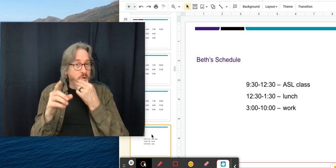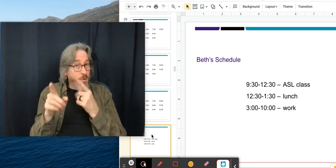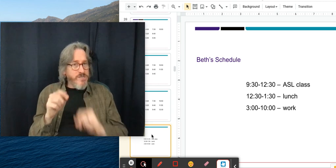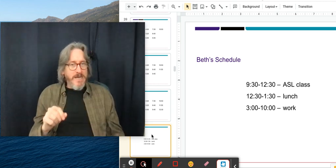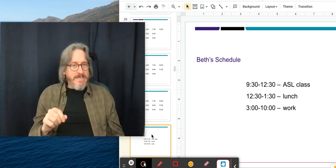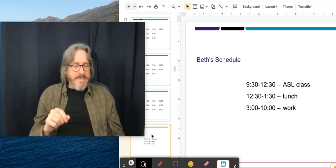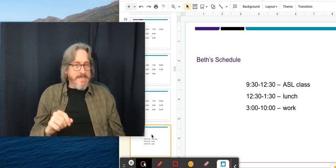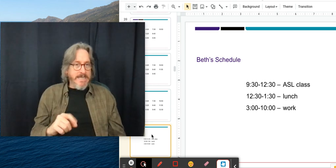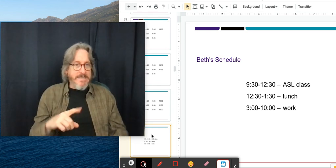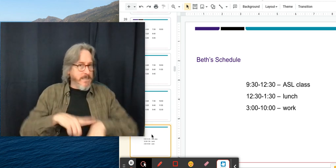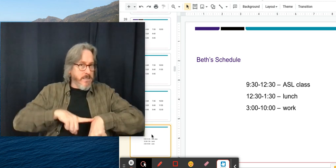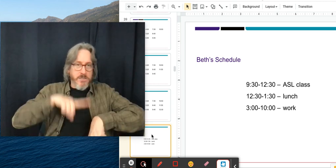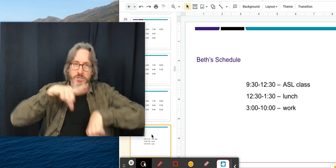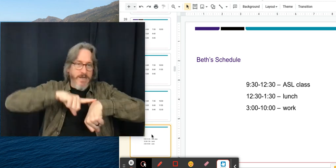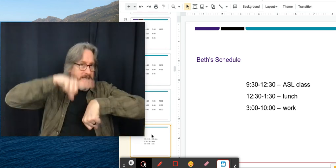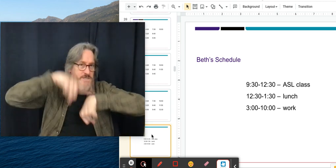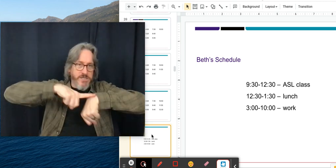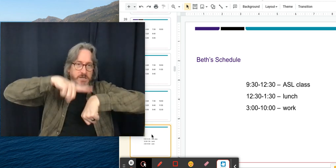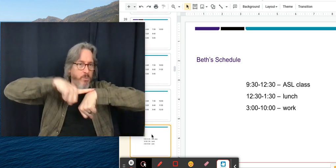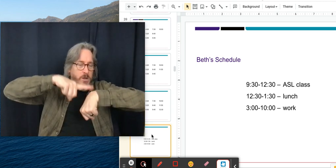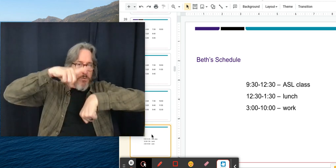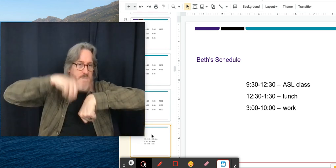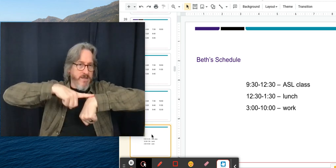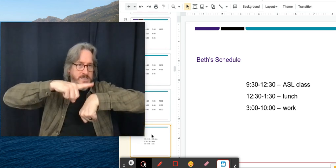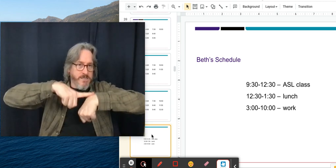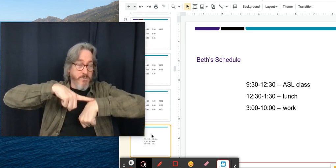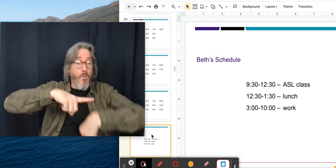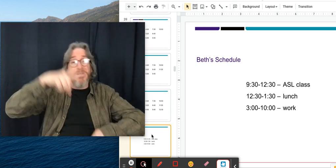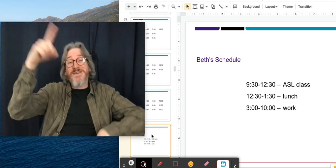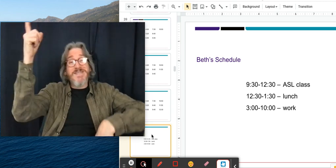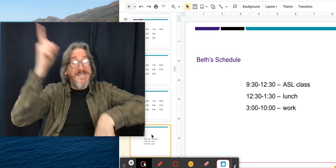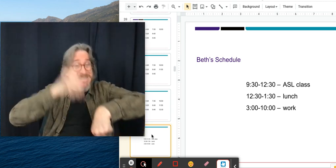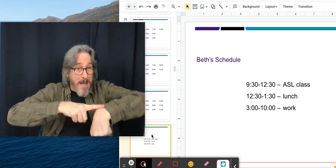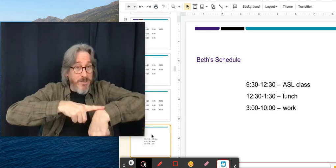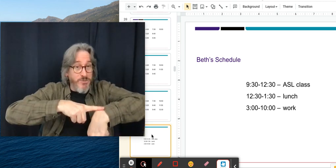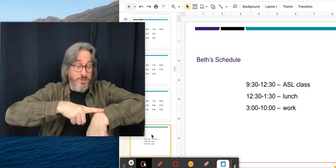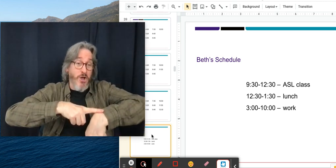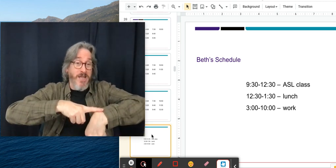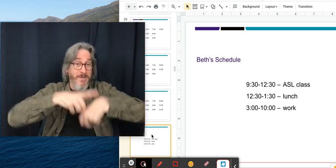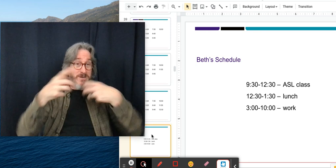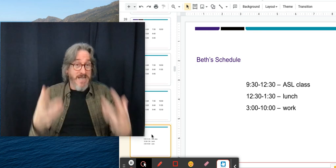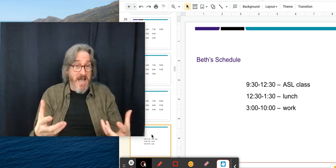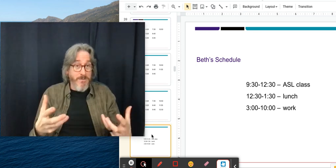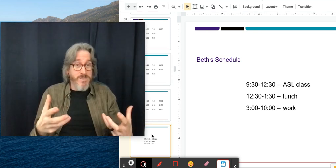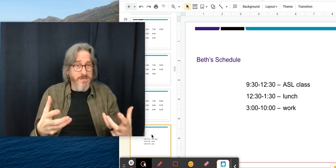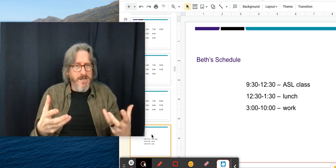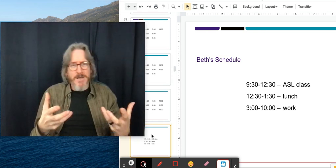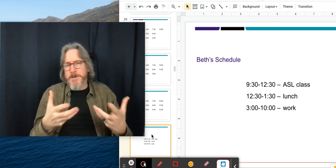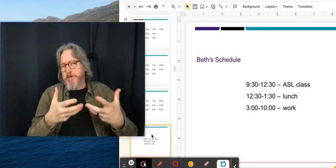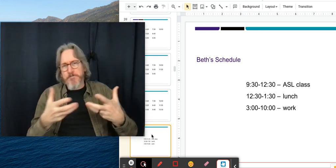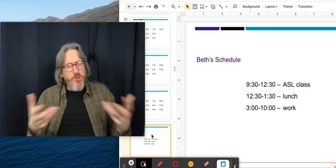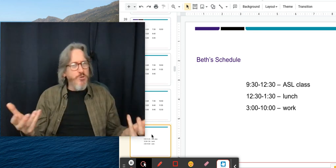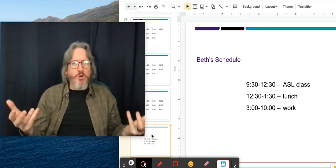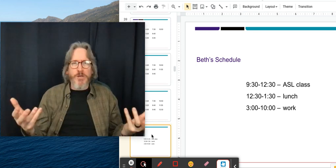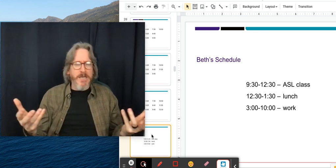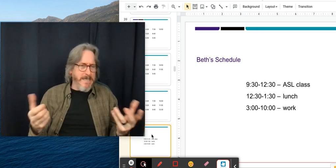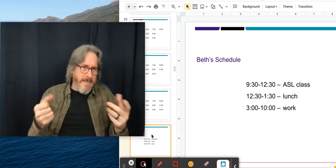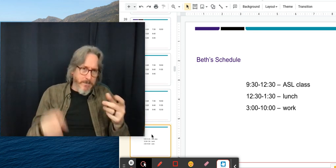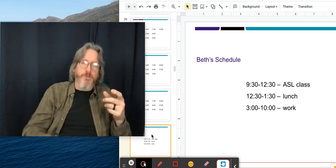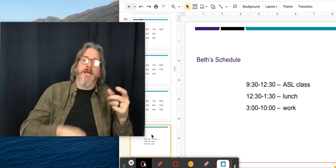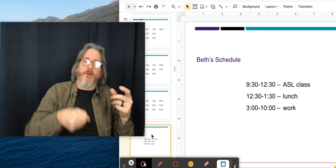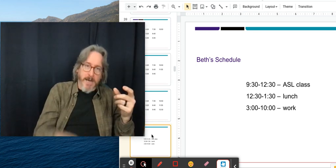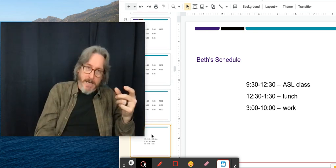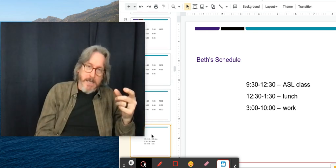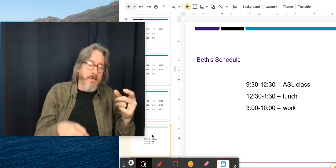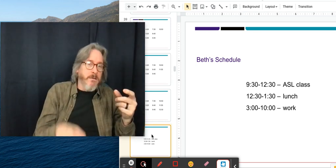Now, notice what I did is I didn't do each single one with this. Once I've established we're talking about times, you don't need to